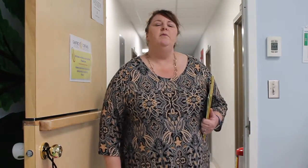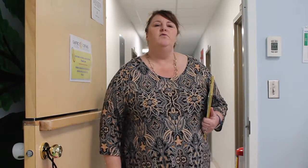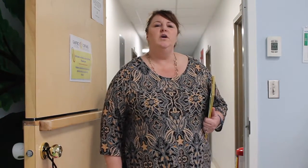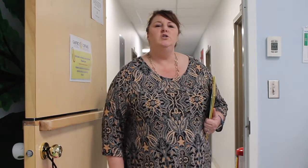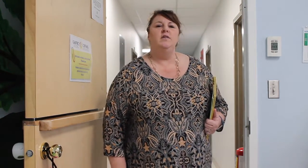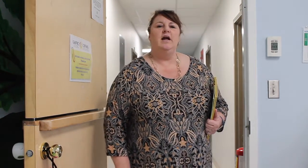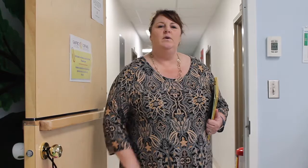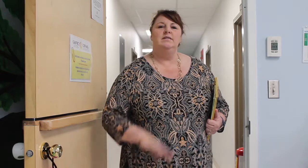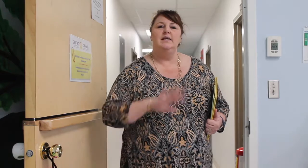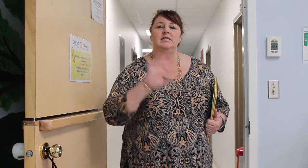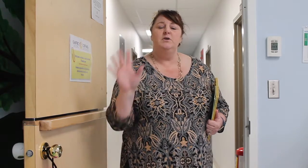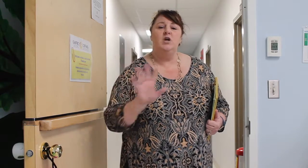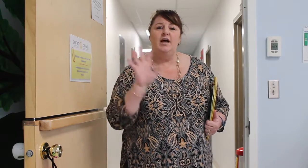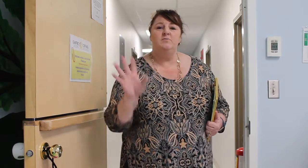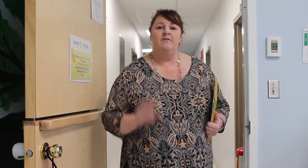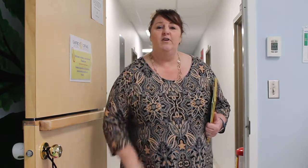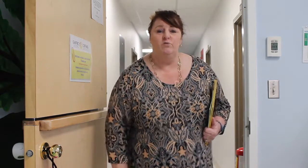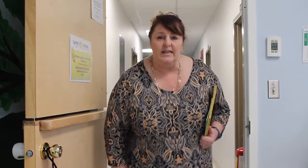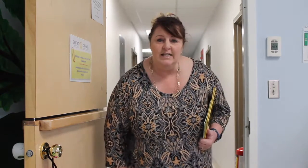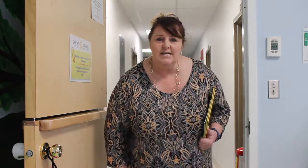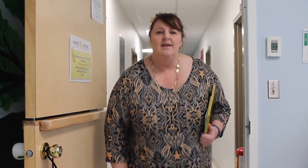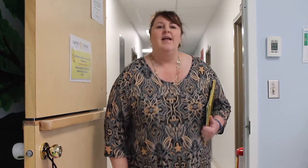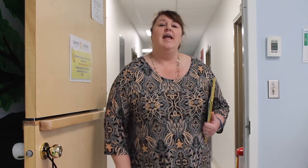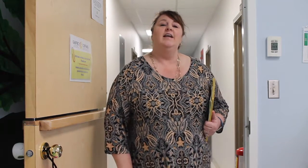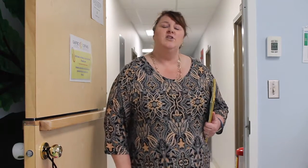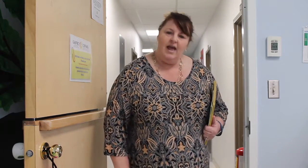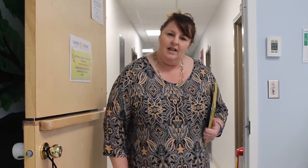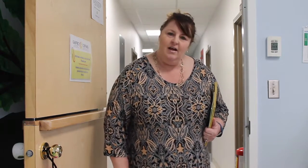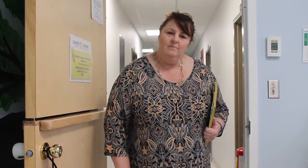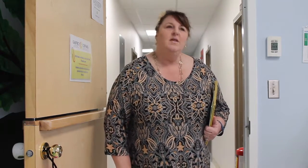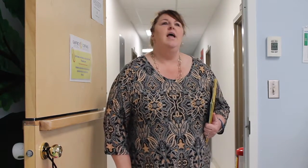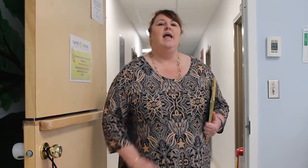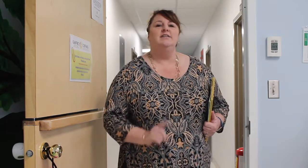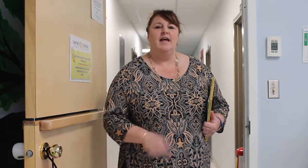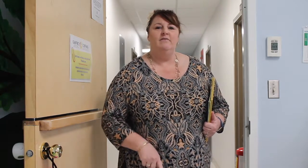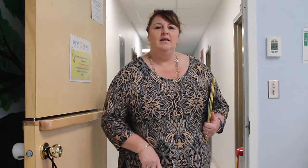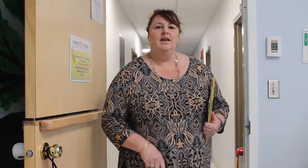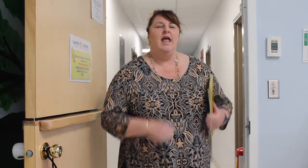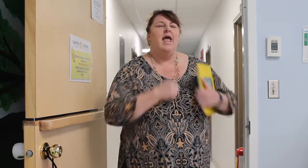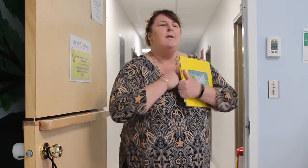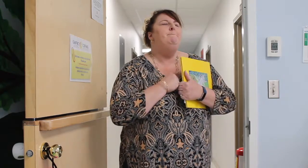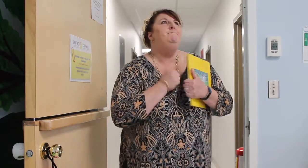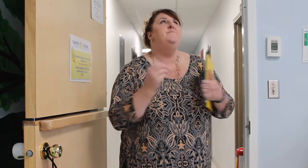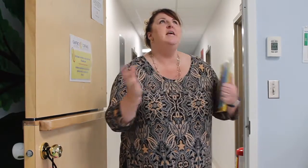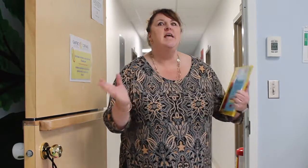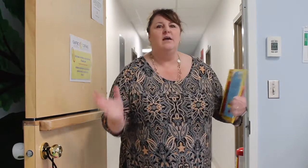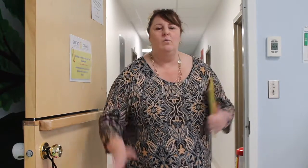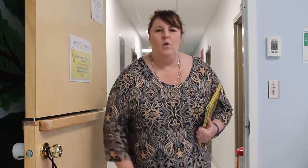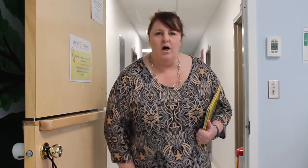before I do that, I wanted to say a special hi to my friend Reed, and to Ella, and to Evelyn, and a big